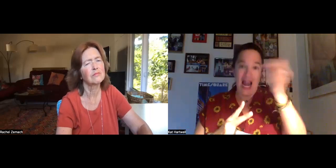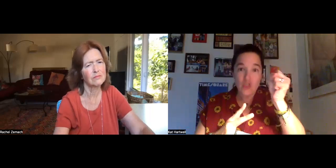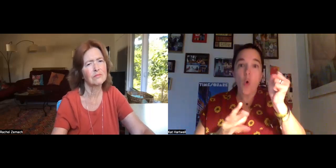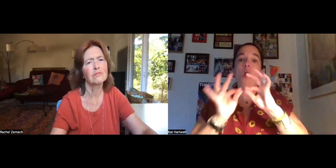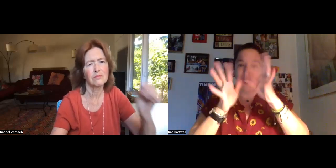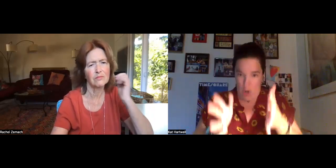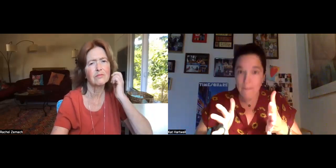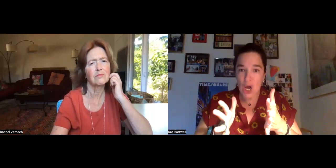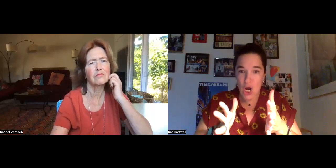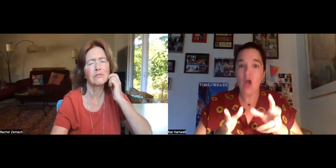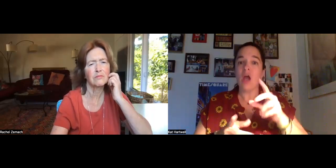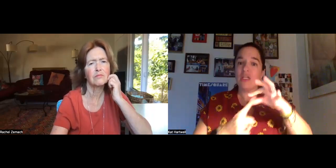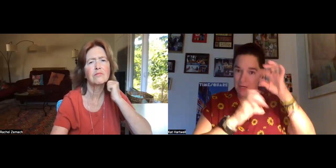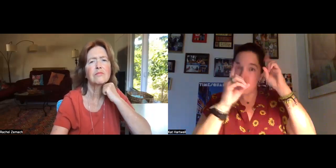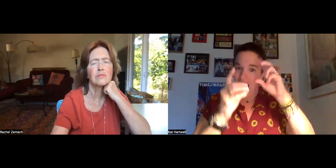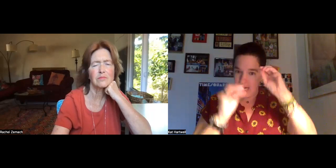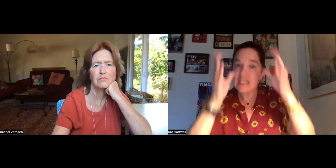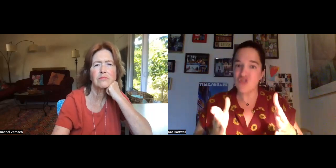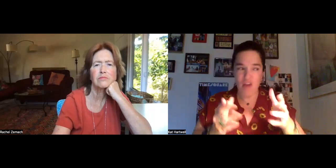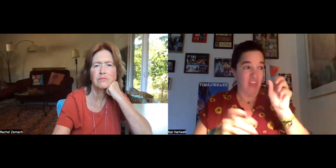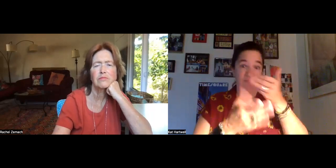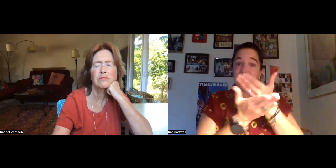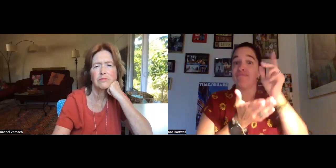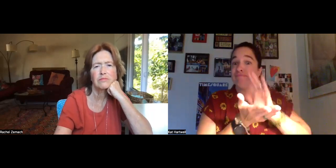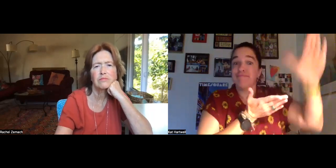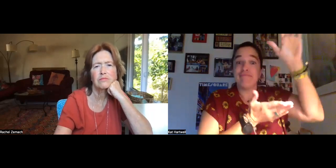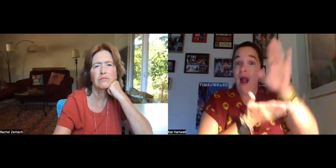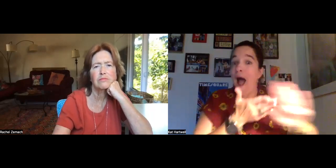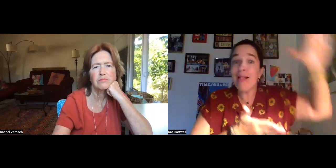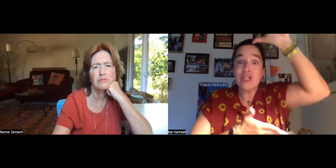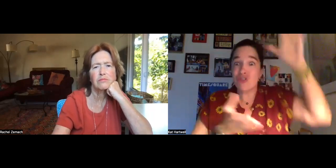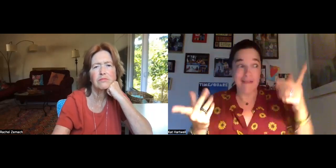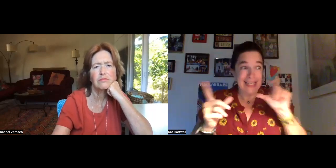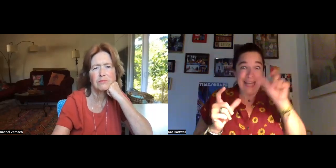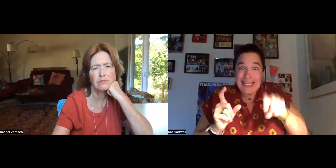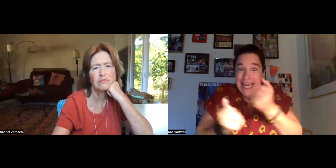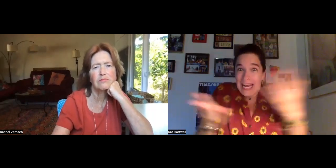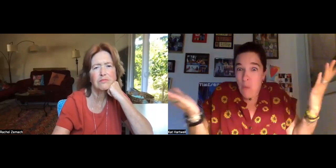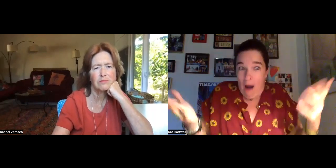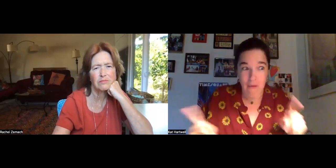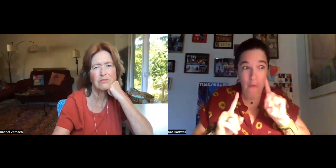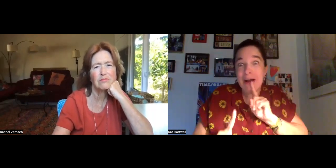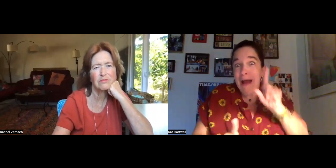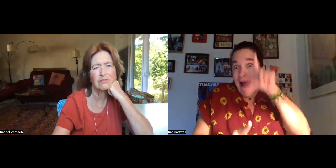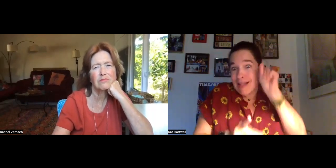high school interpreter, special ed teacher, then college, didn't need anyone, college